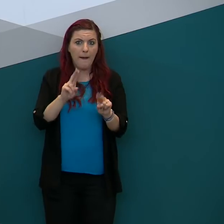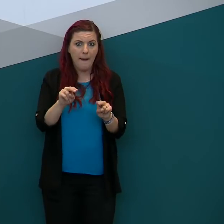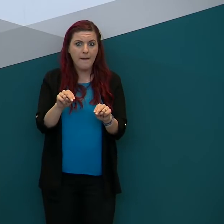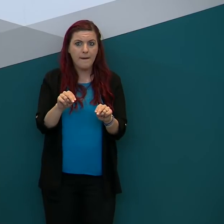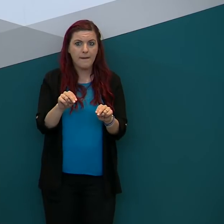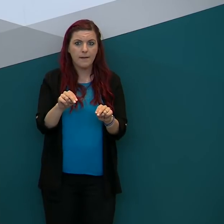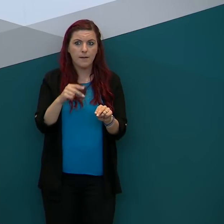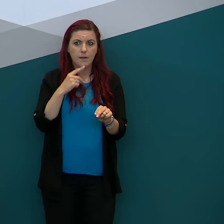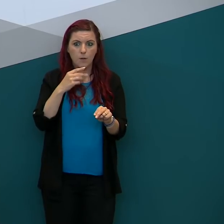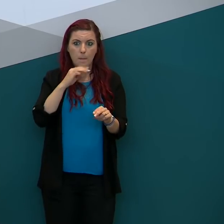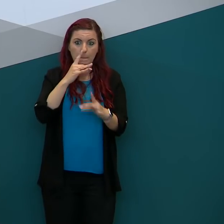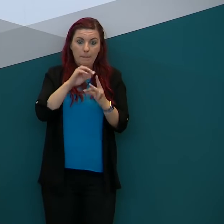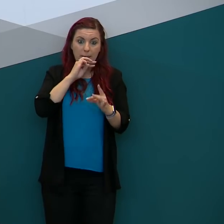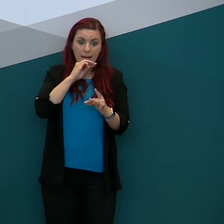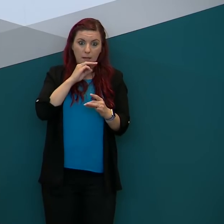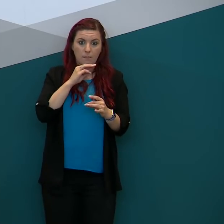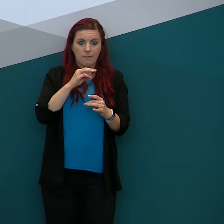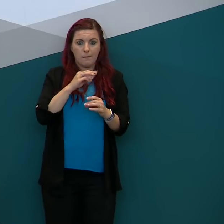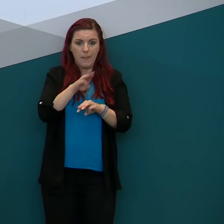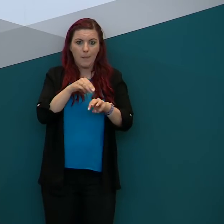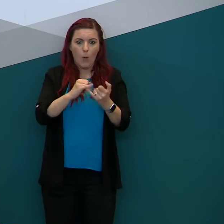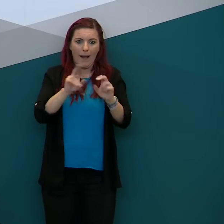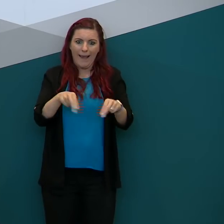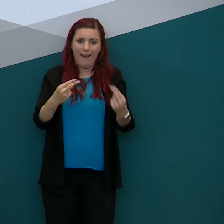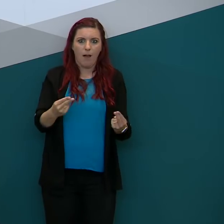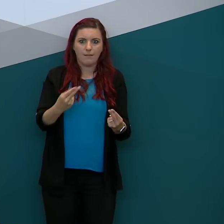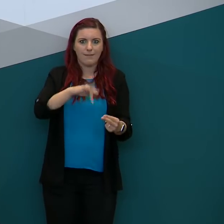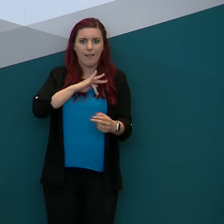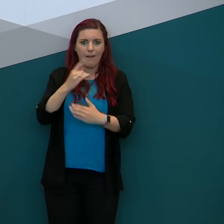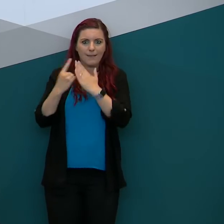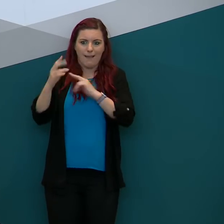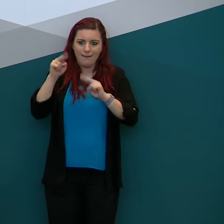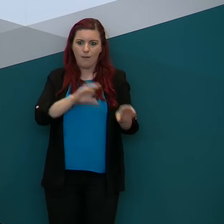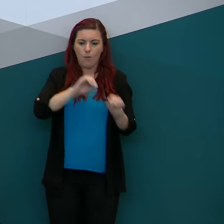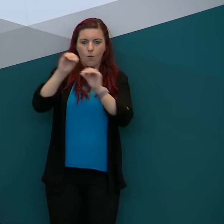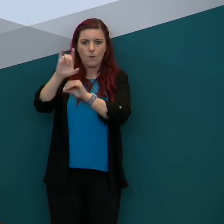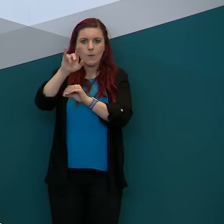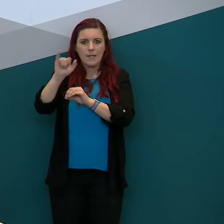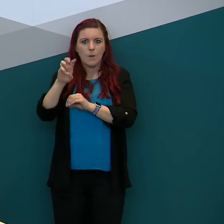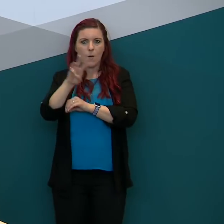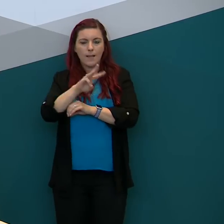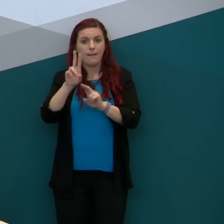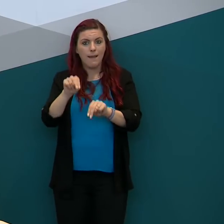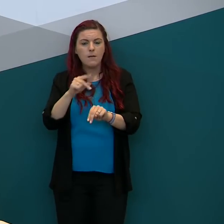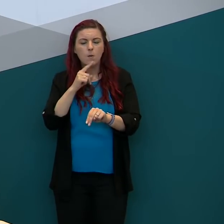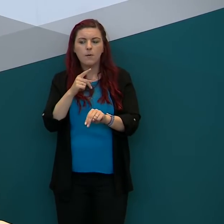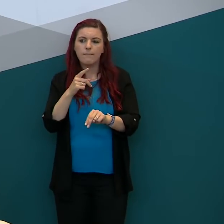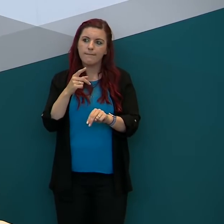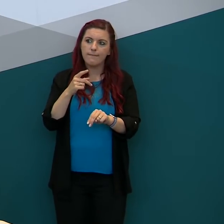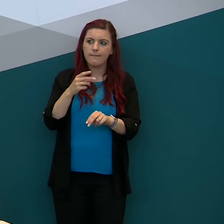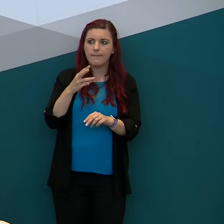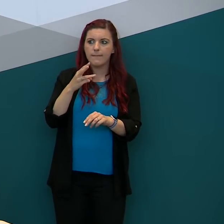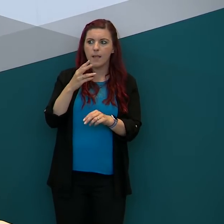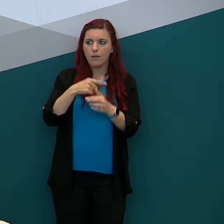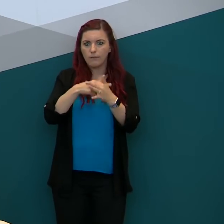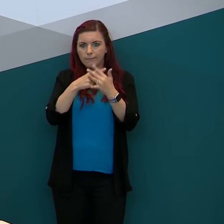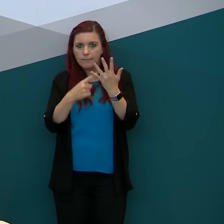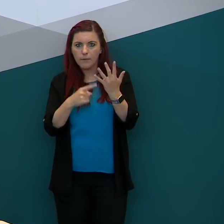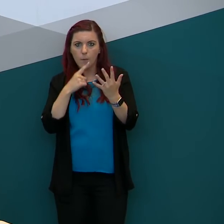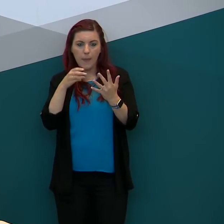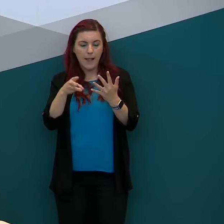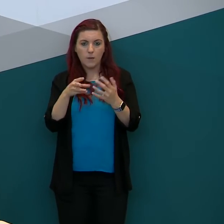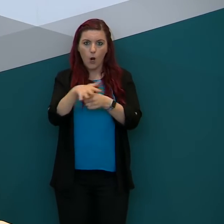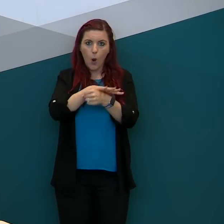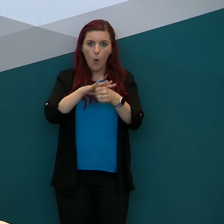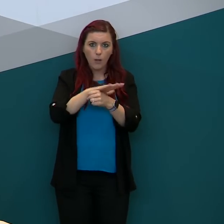ensure that those who are positive are enabled to self-isolate. So the letter you refer to was issued by the local Department of Public